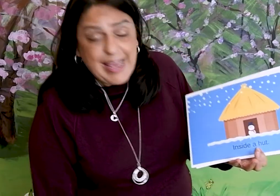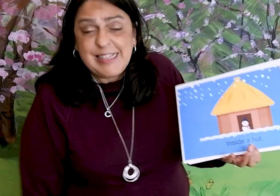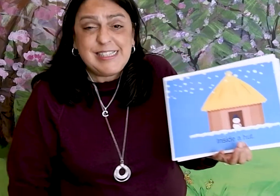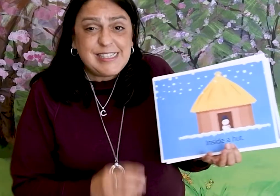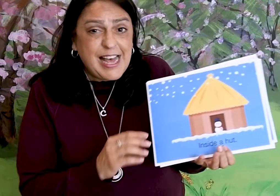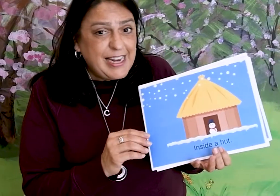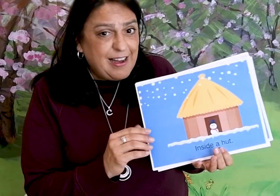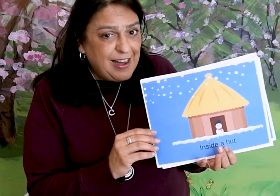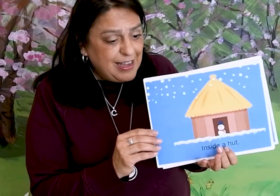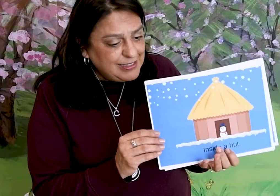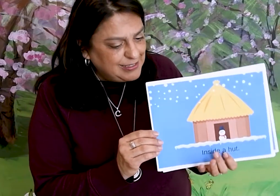Inside a hut,